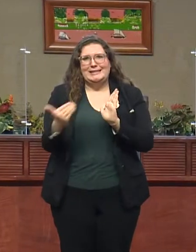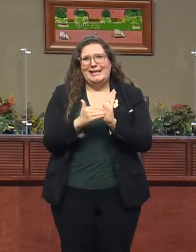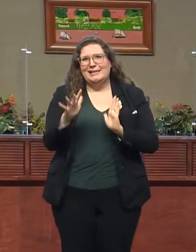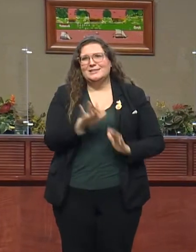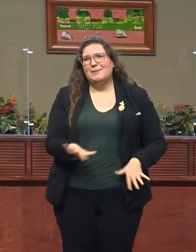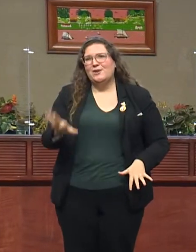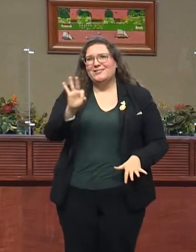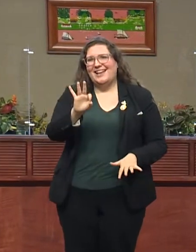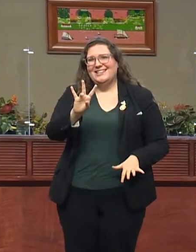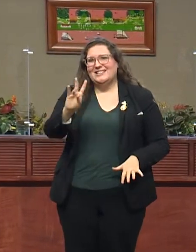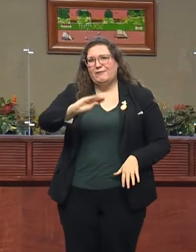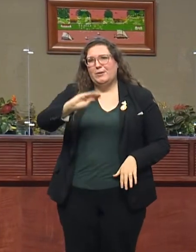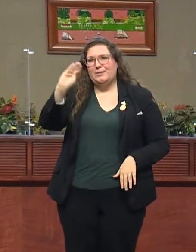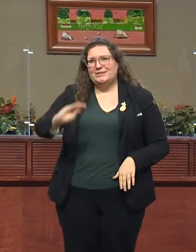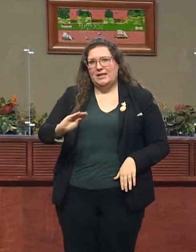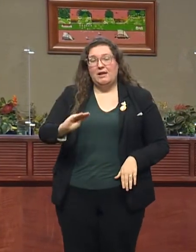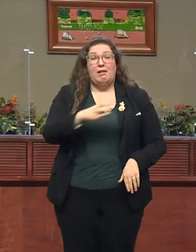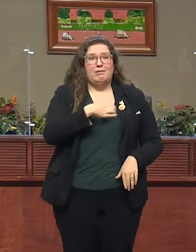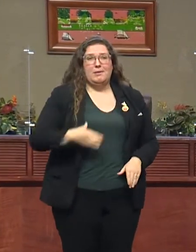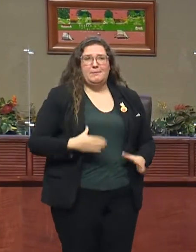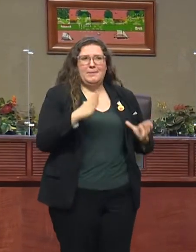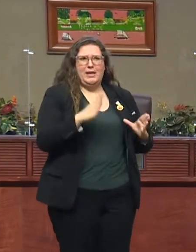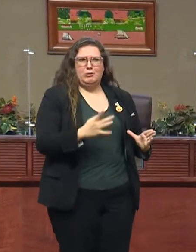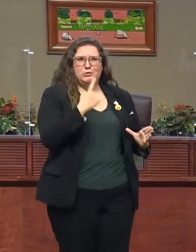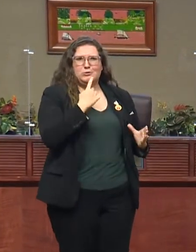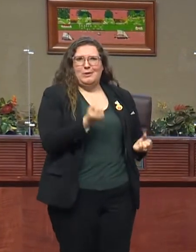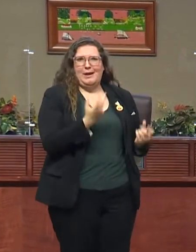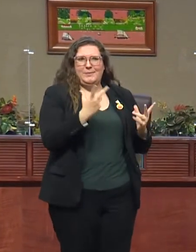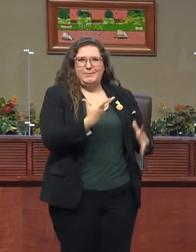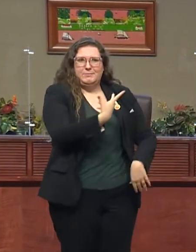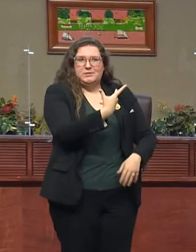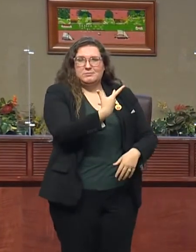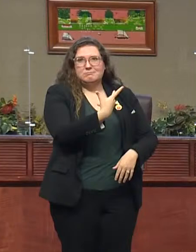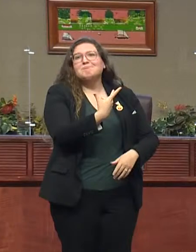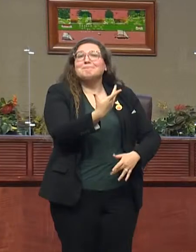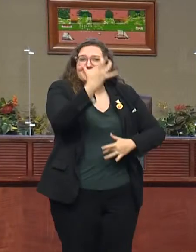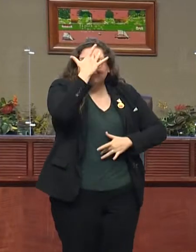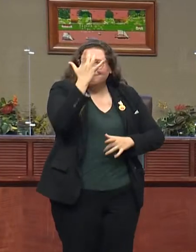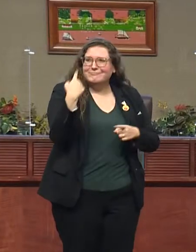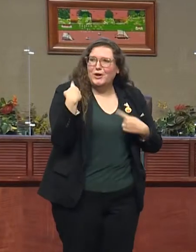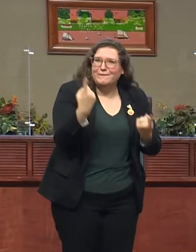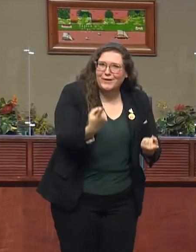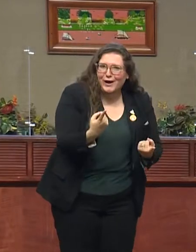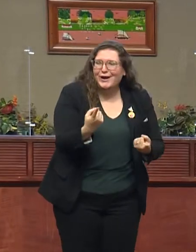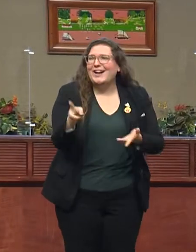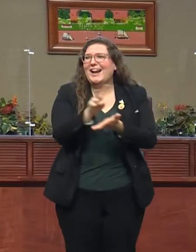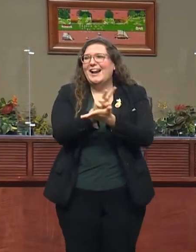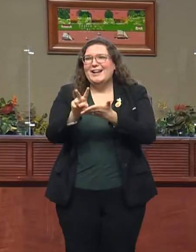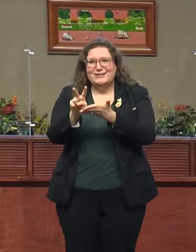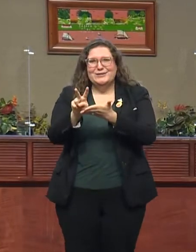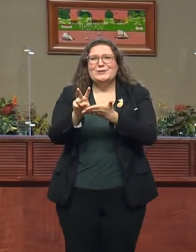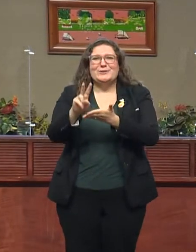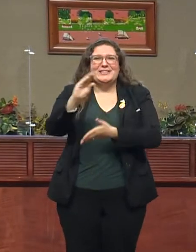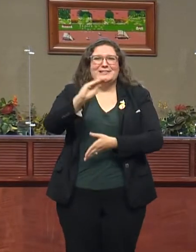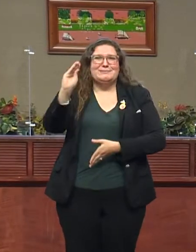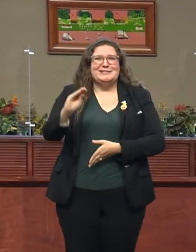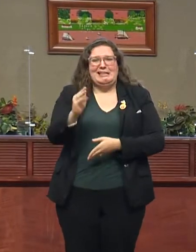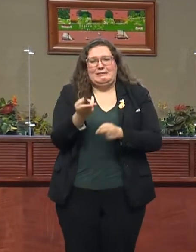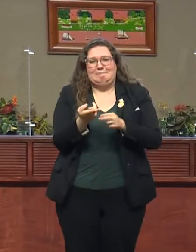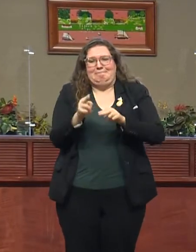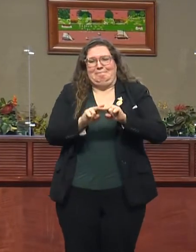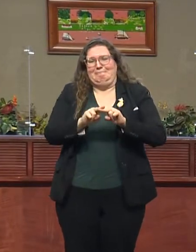gave you the number of the total infections, and our 14-day rolling positive rate has increased a little